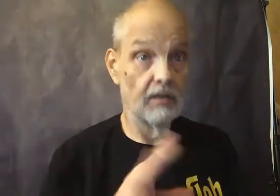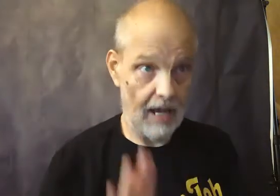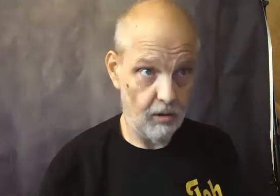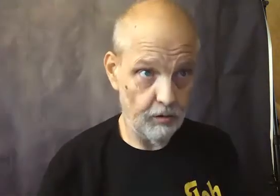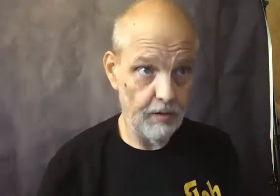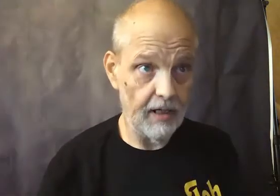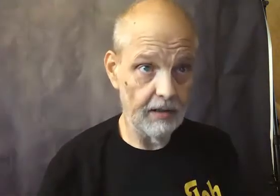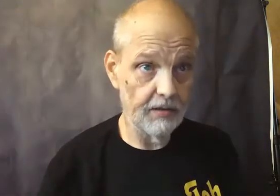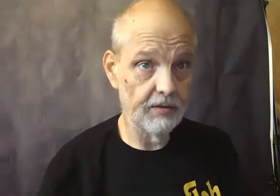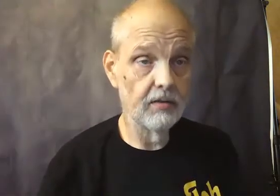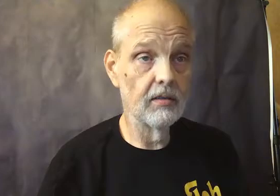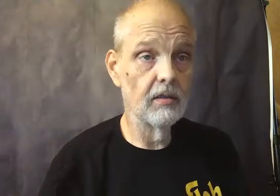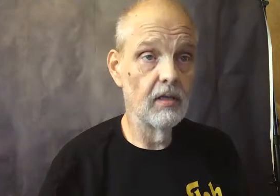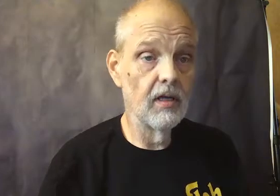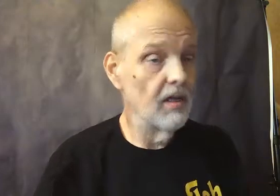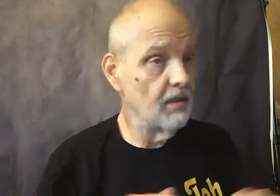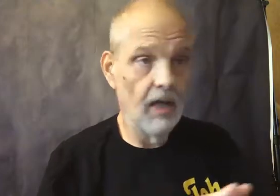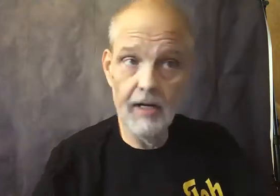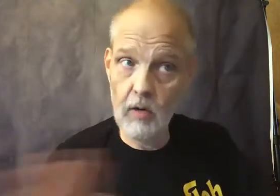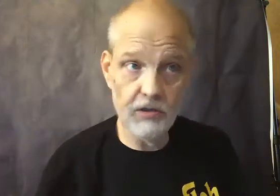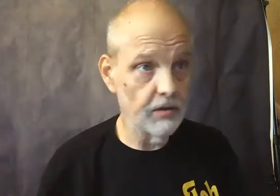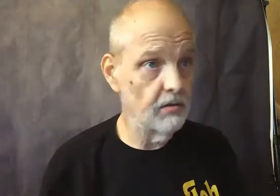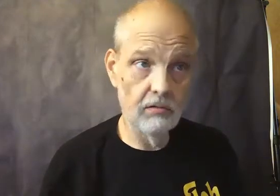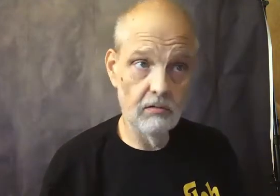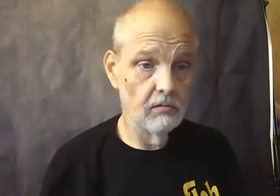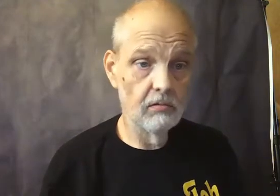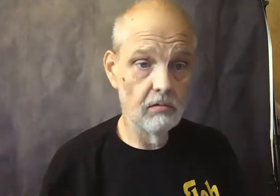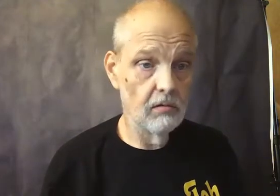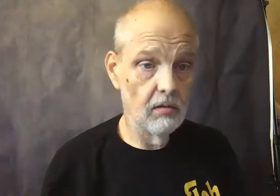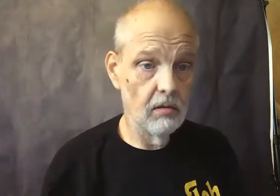How you would do that is not a question.